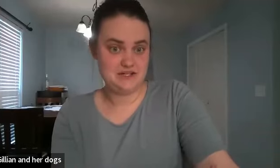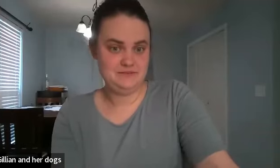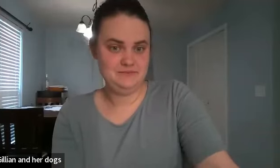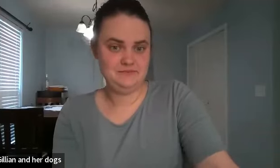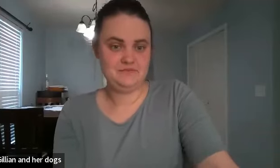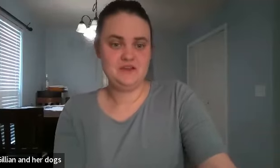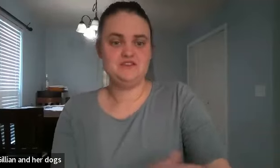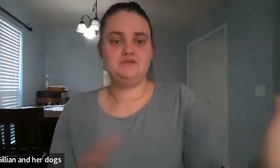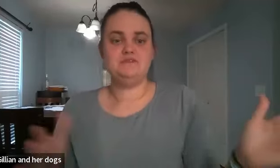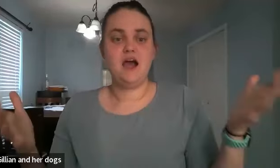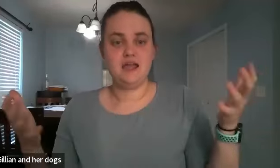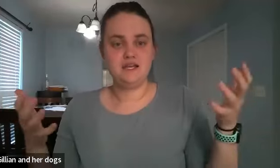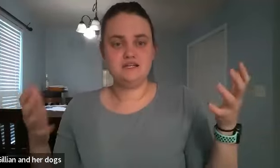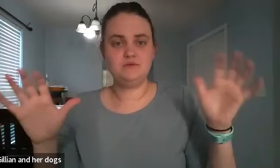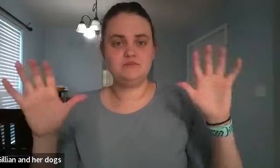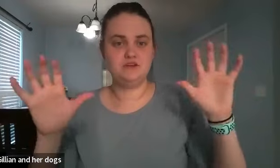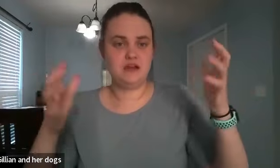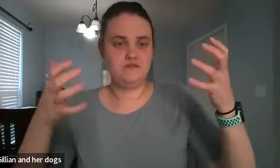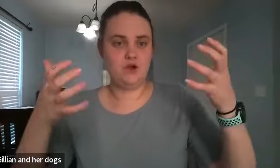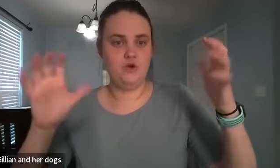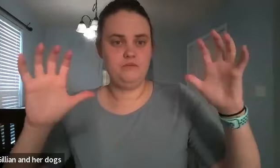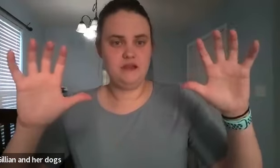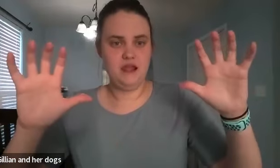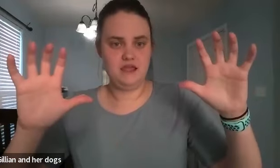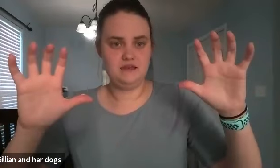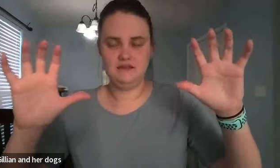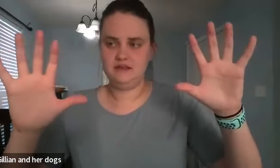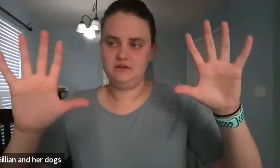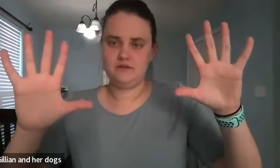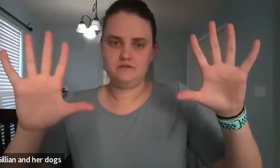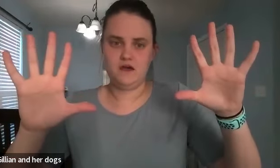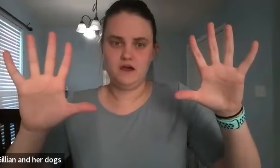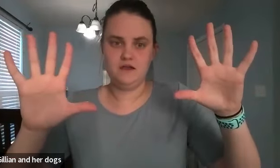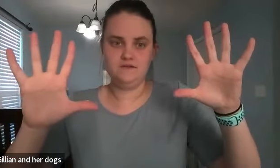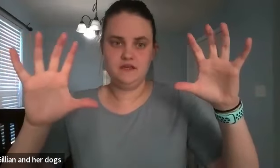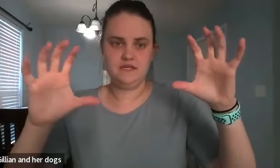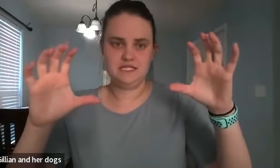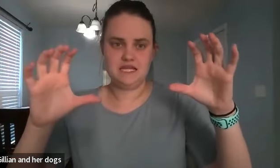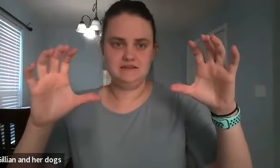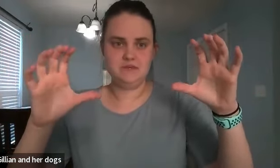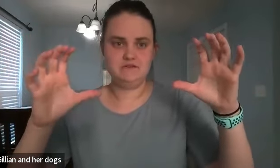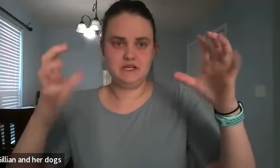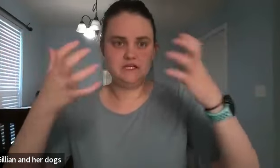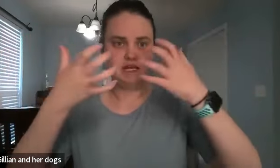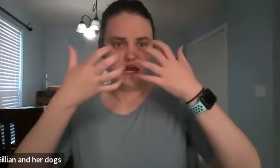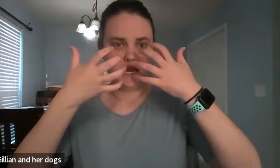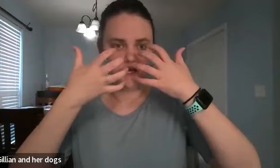tiger. So tiger is going to be, you're going to have open-handed, like you're going to have 5 slightly bent fingers, and you're going to